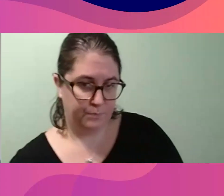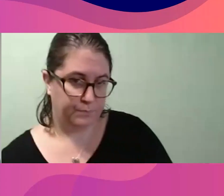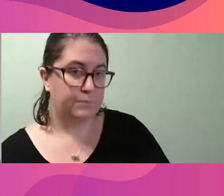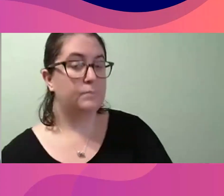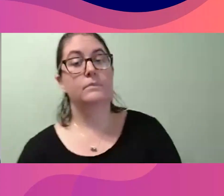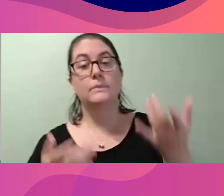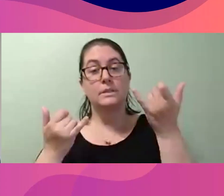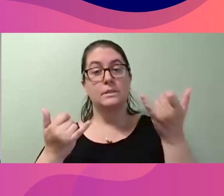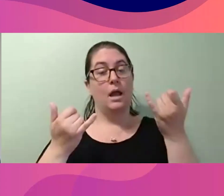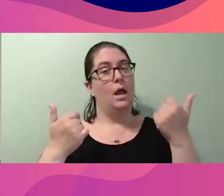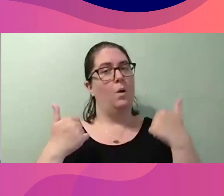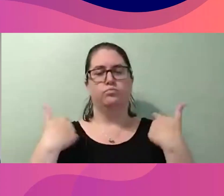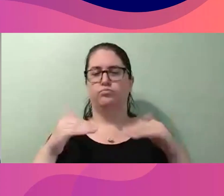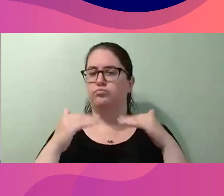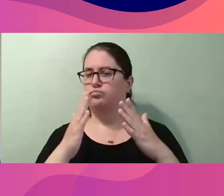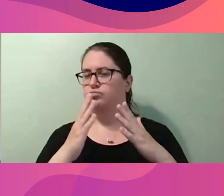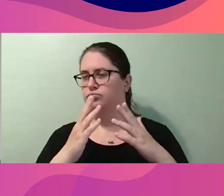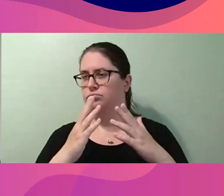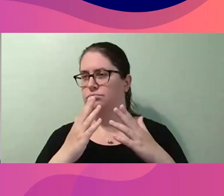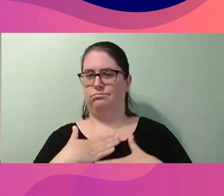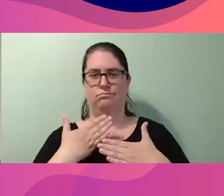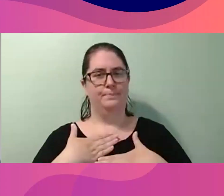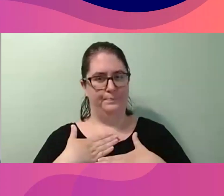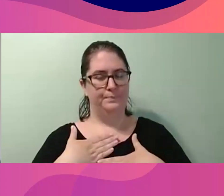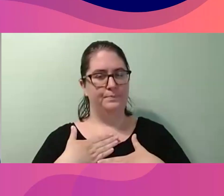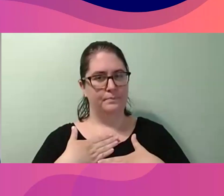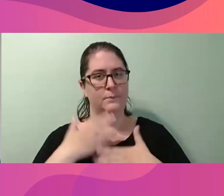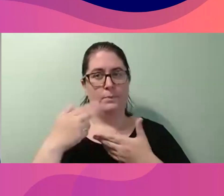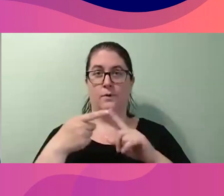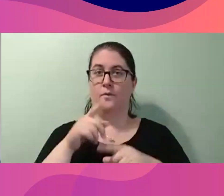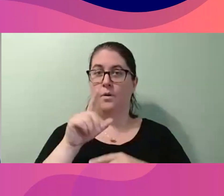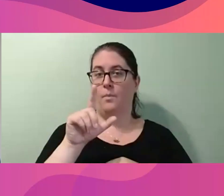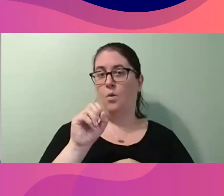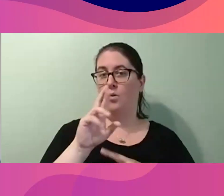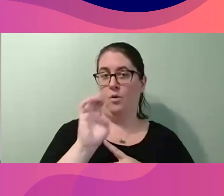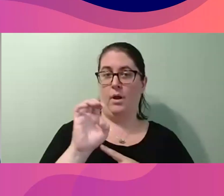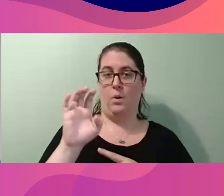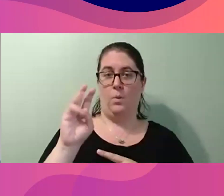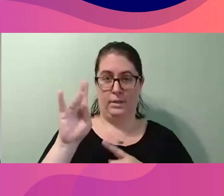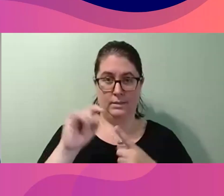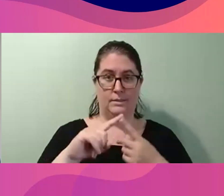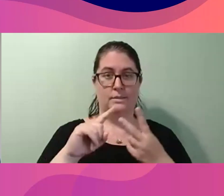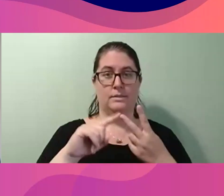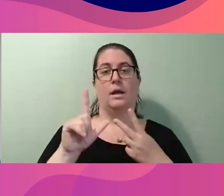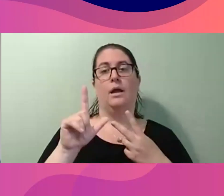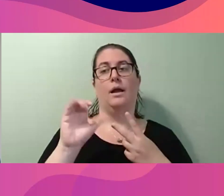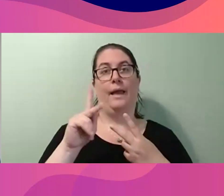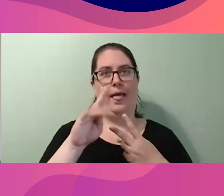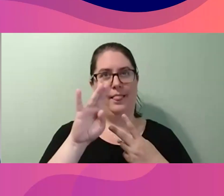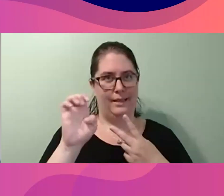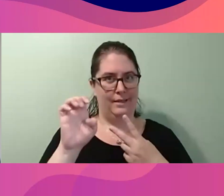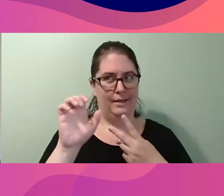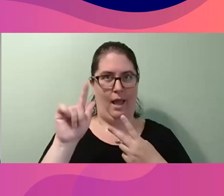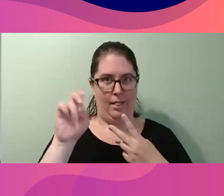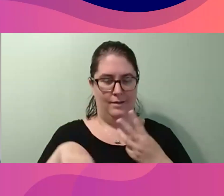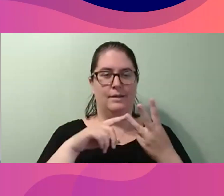Today, we are very pleased to be joined by Laurie Weeks, Kathleen Allen, David